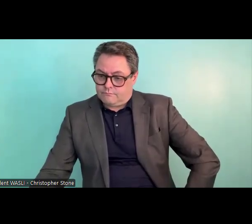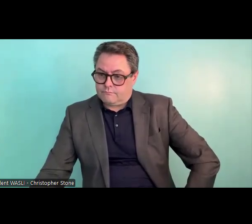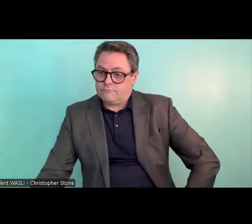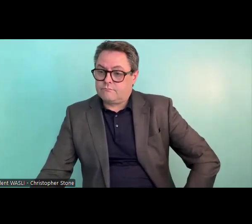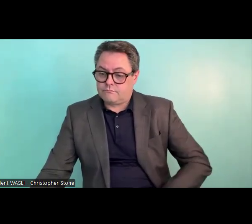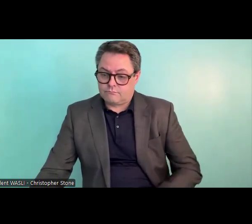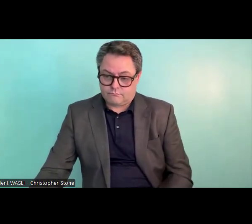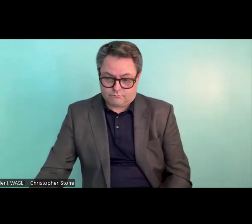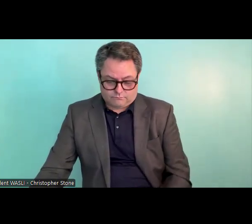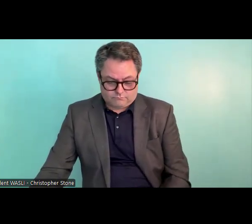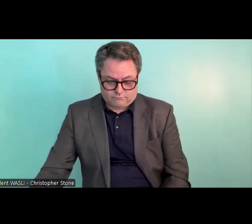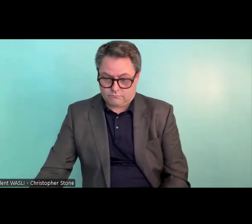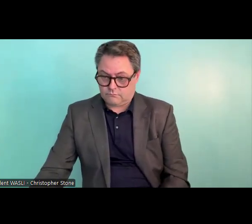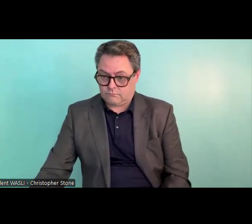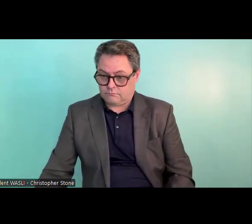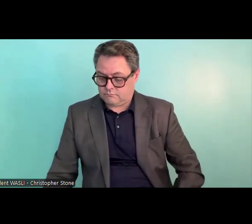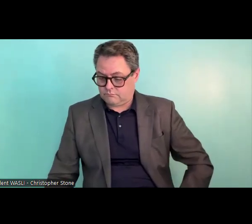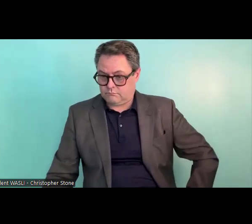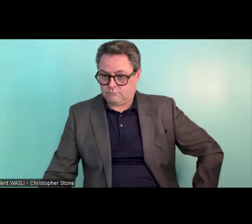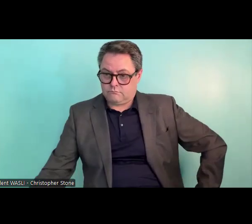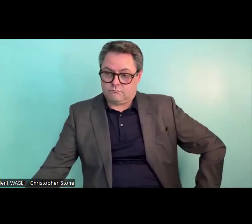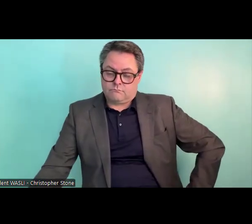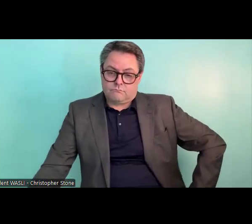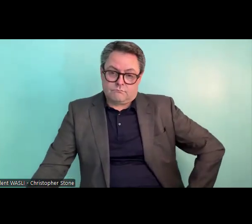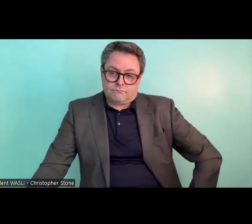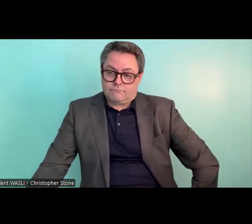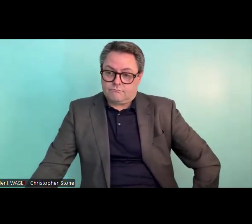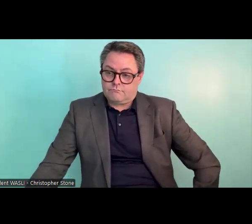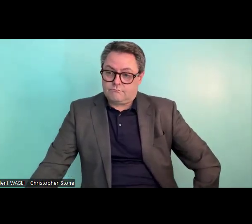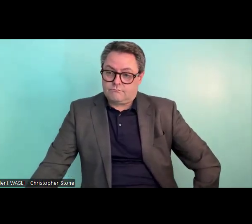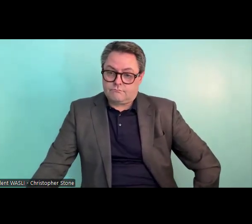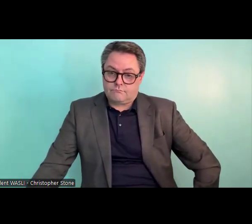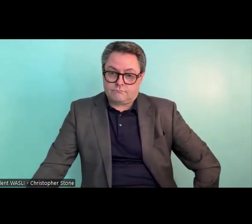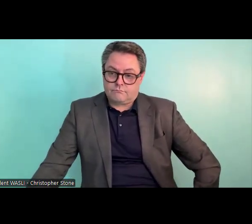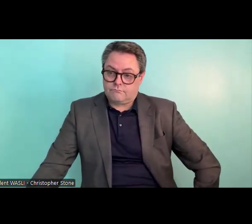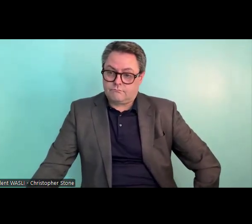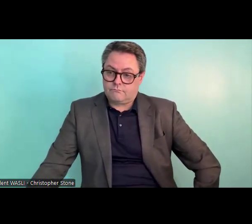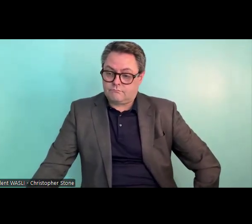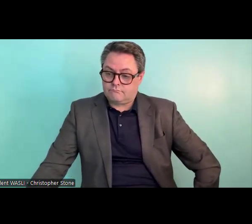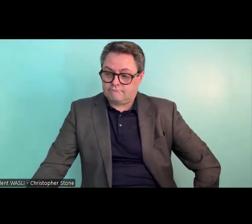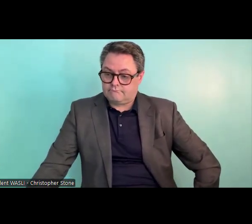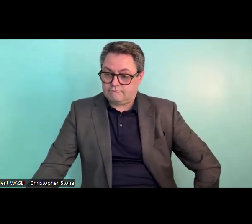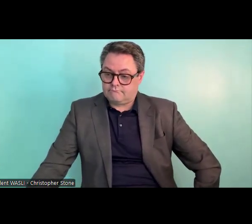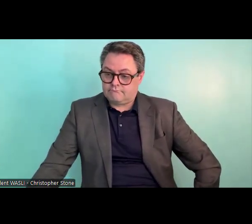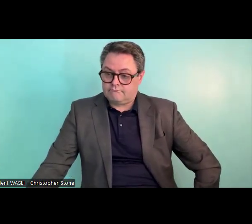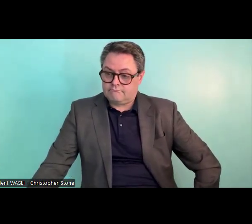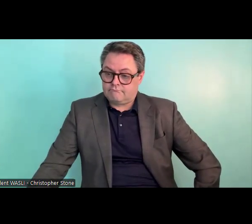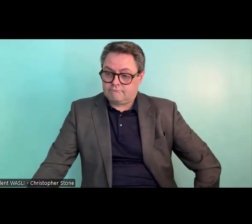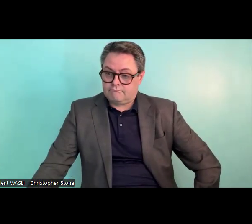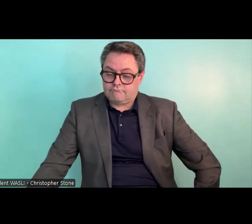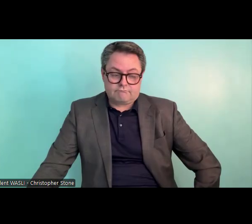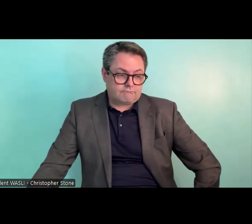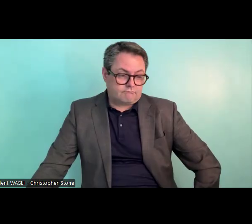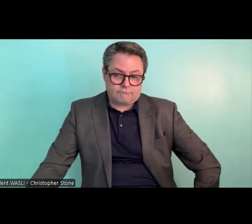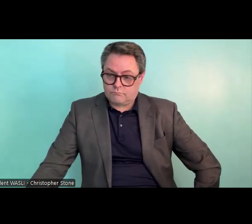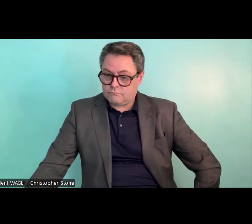directly. So if we know who can't access that group, we can also send you the link so that you're able to